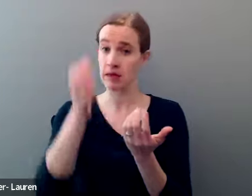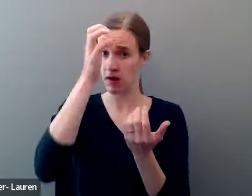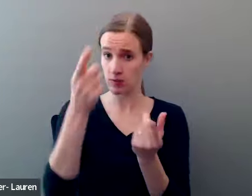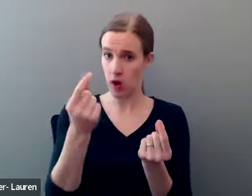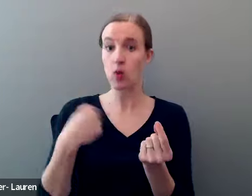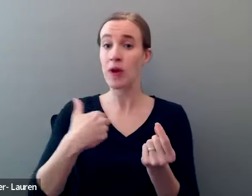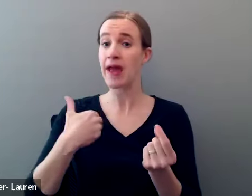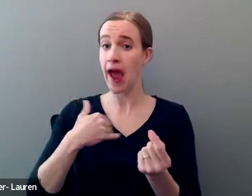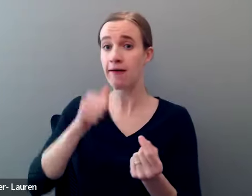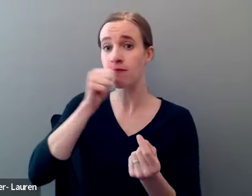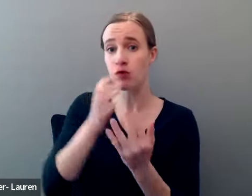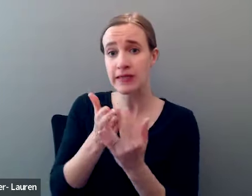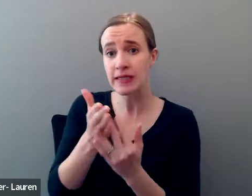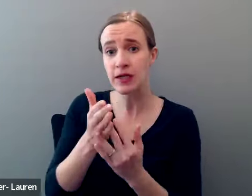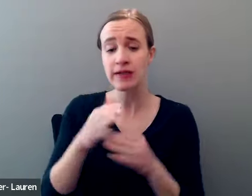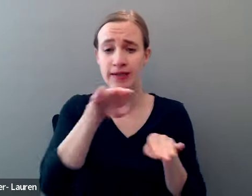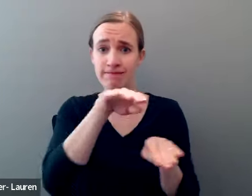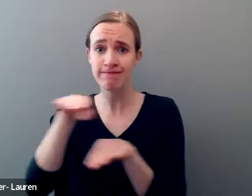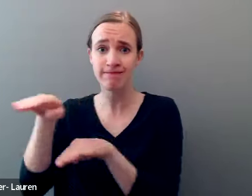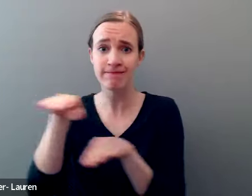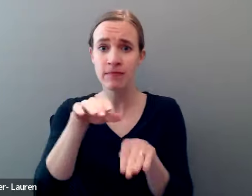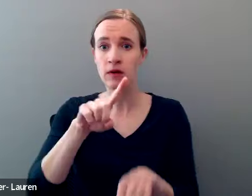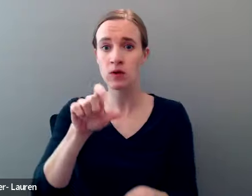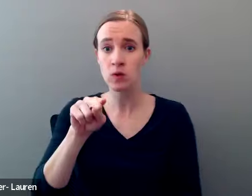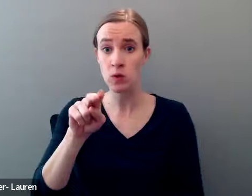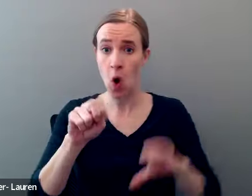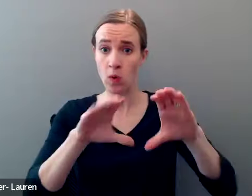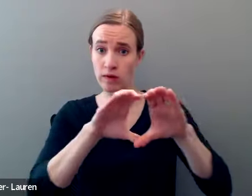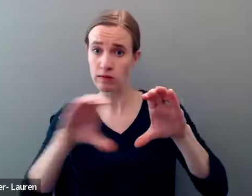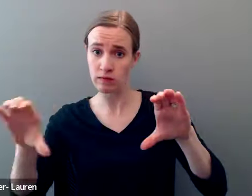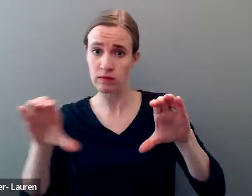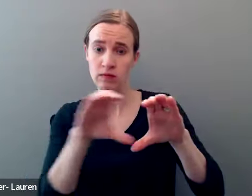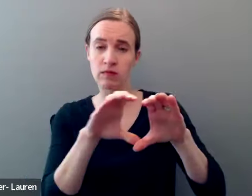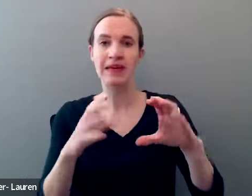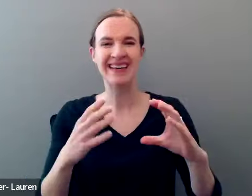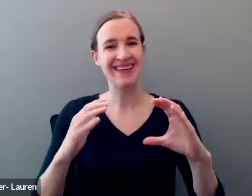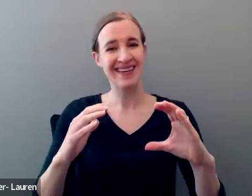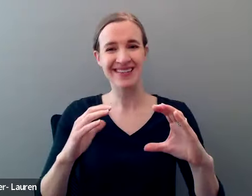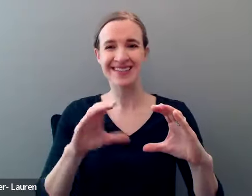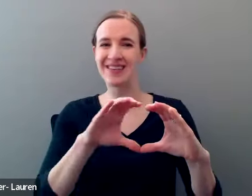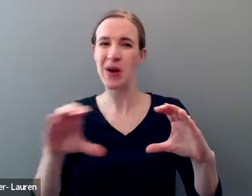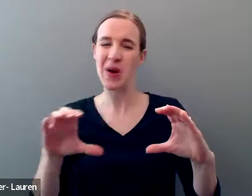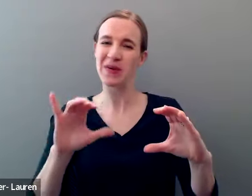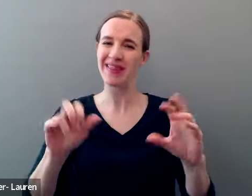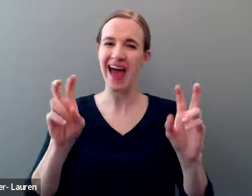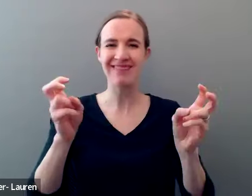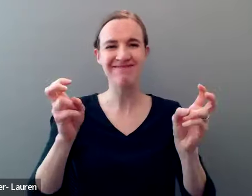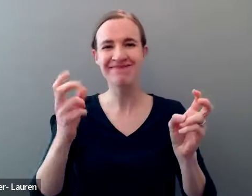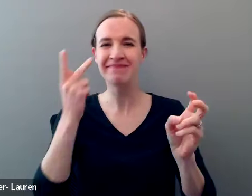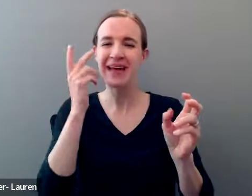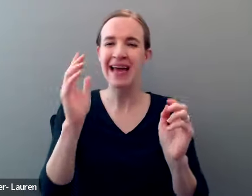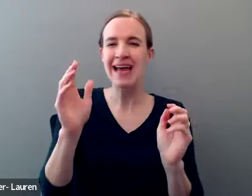It's 100%, well, not 100%, but it's kind of not taken from the window of tolerance,